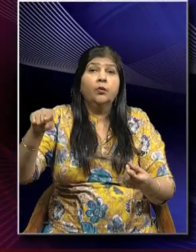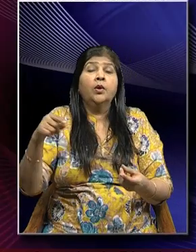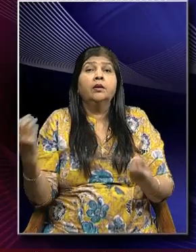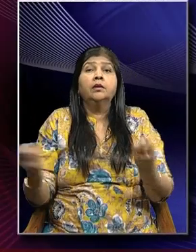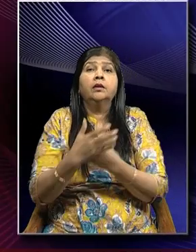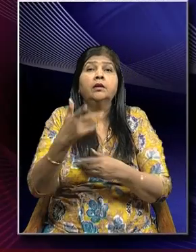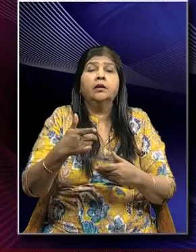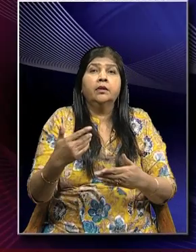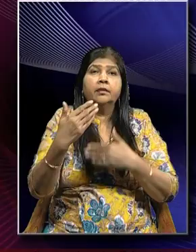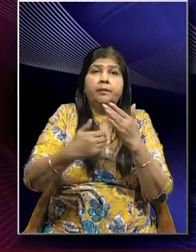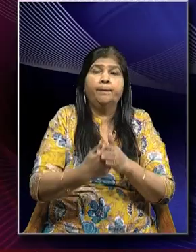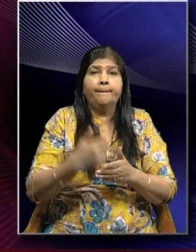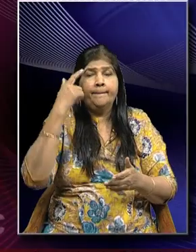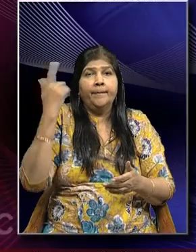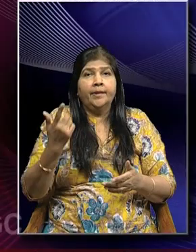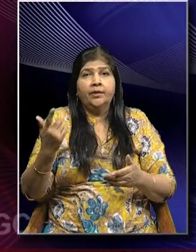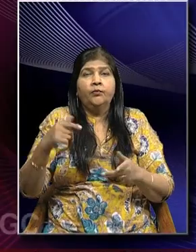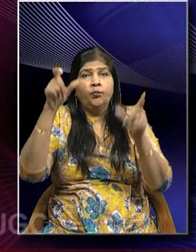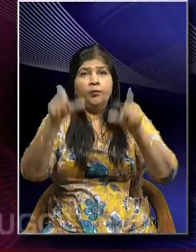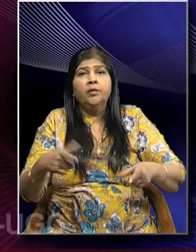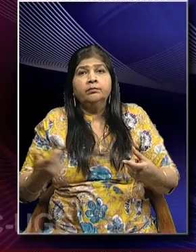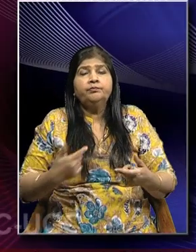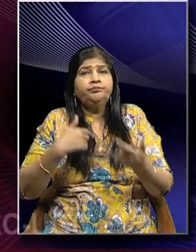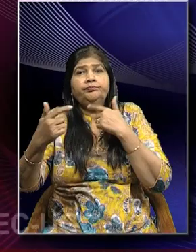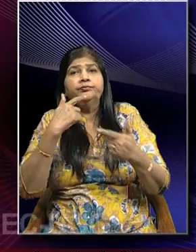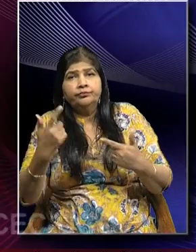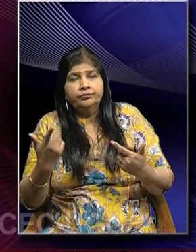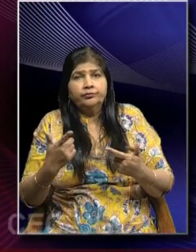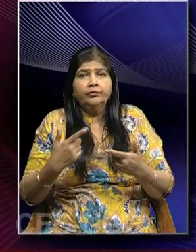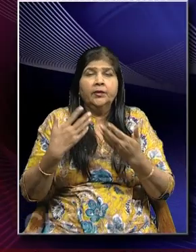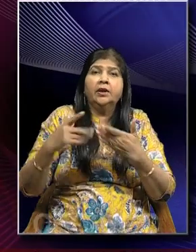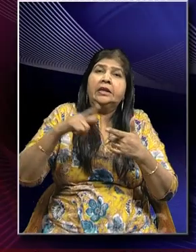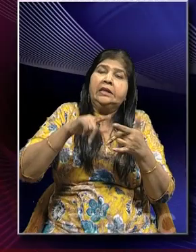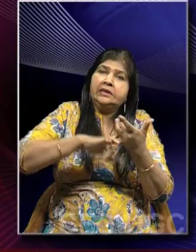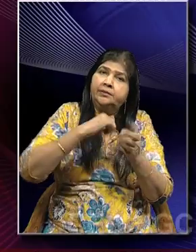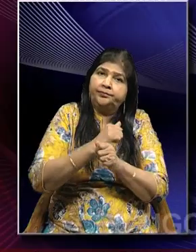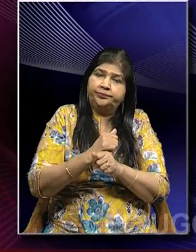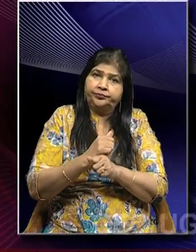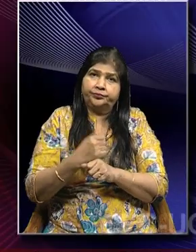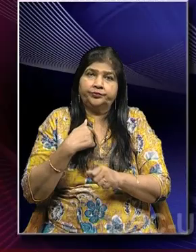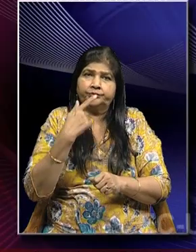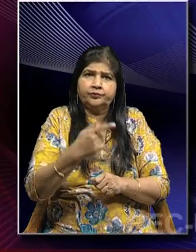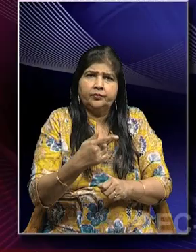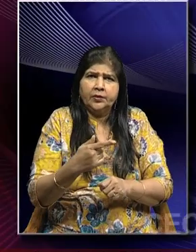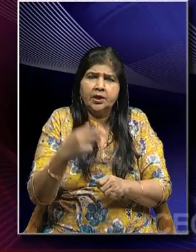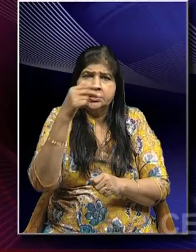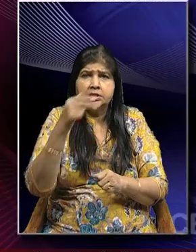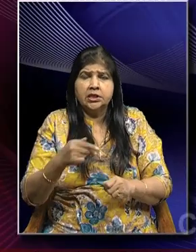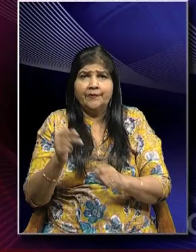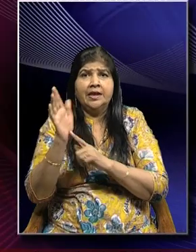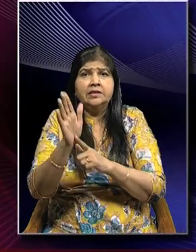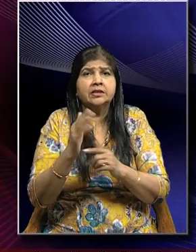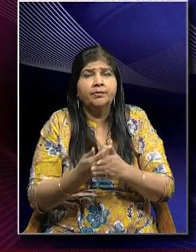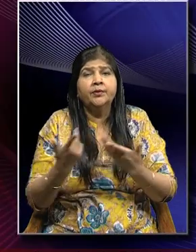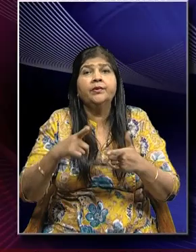into the mind of the people who talked about the ESG? So, let me give you some significant examples